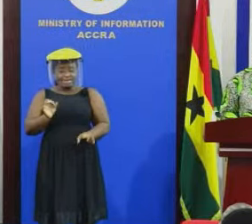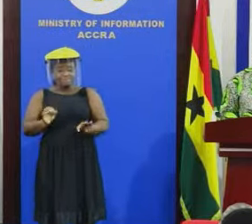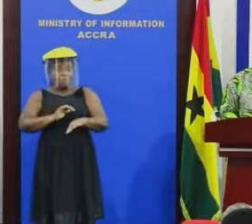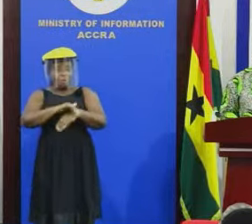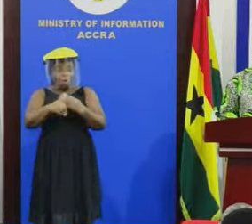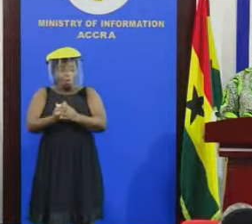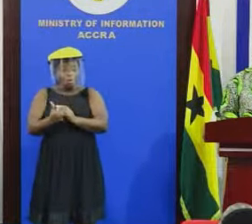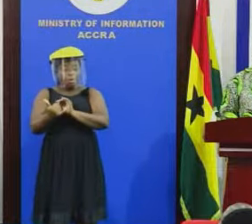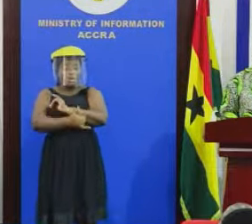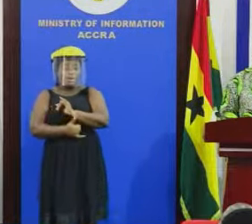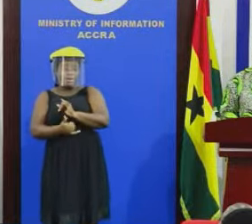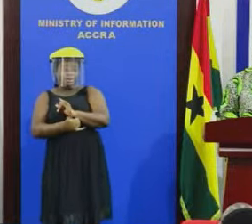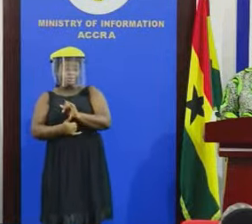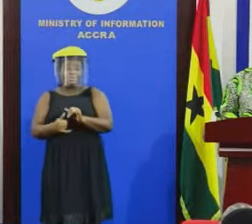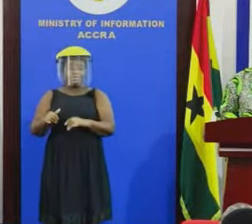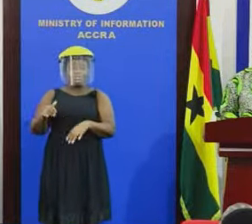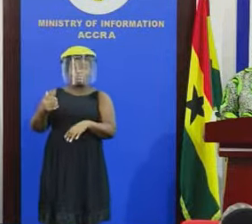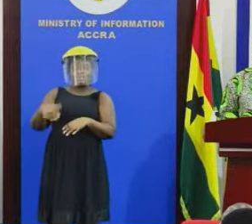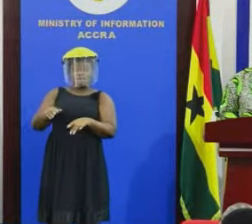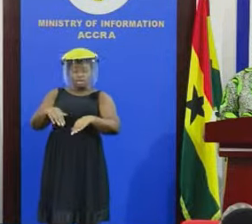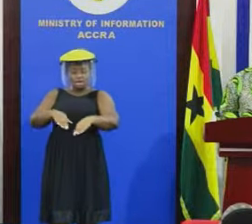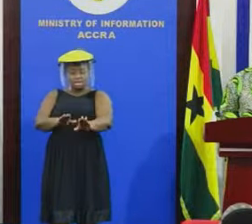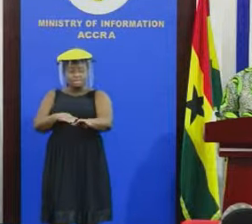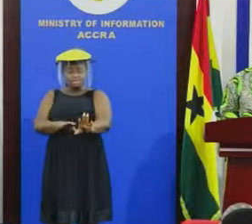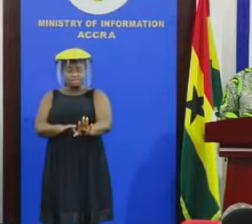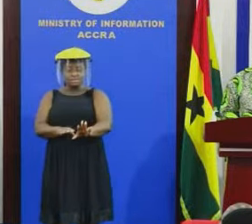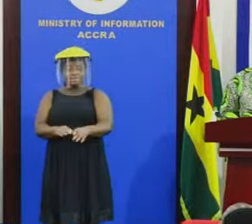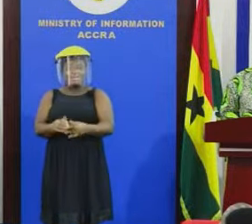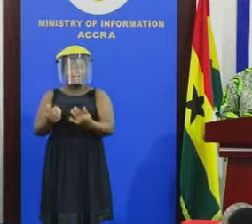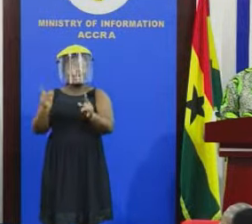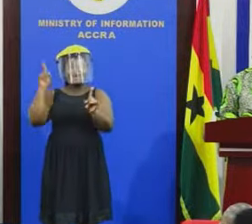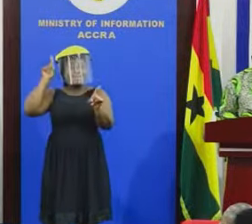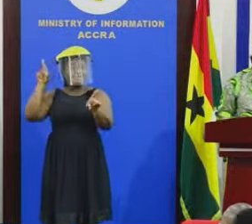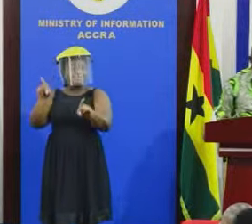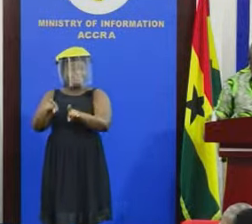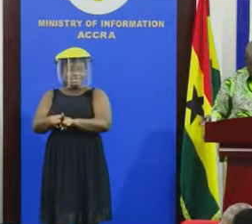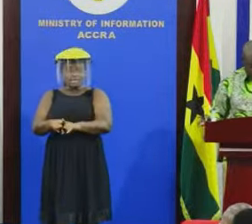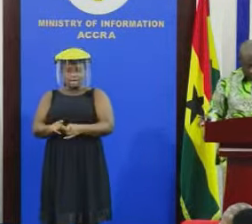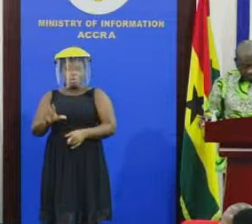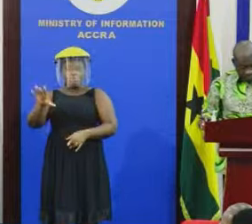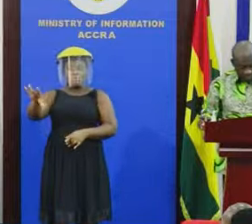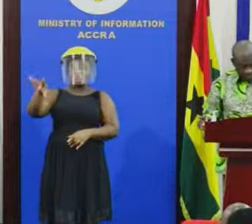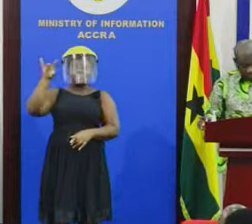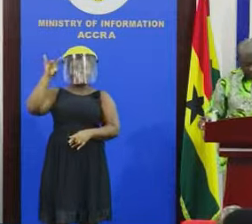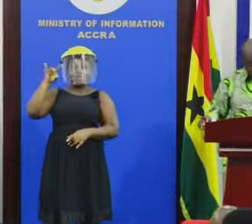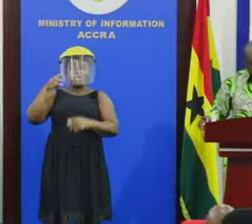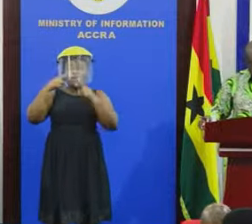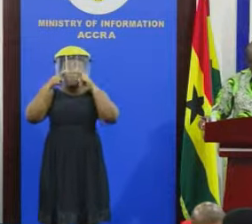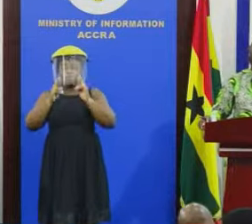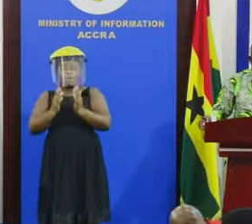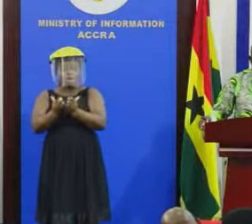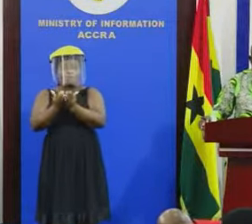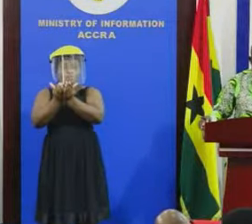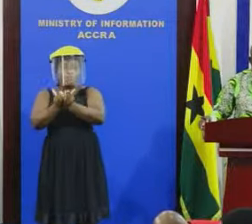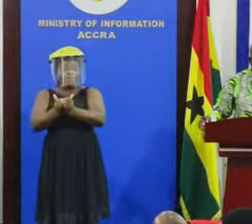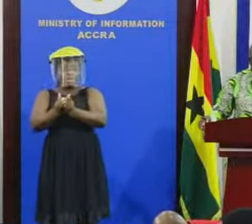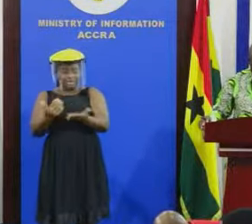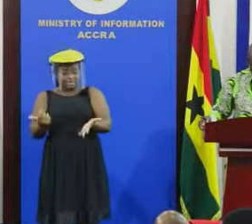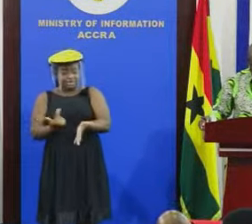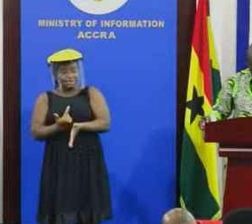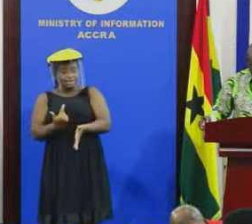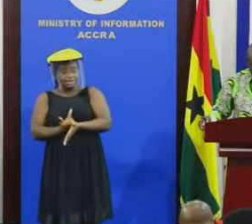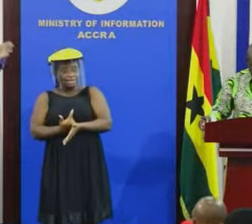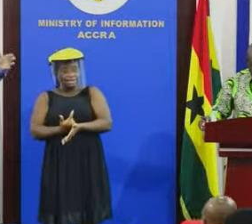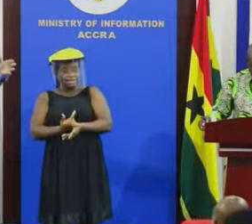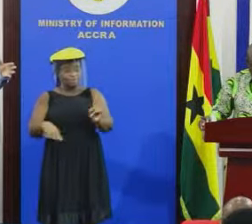countries within the sub-region agree that this should be implemented to the full, that means that when we find pirates in Ghana and we pursue them